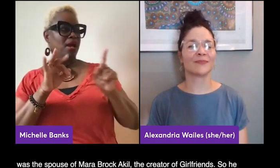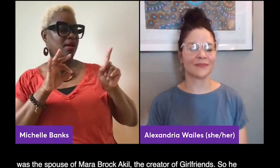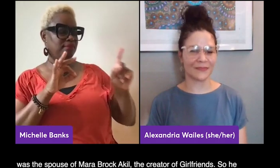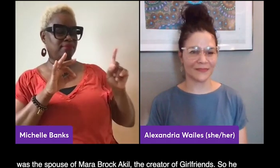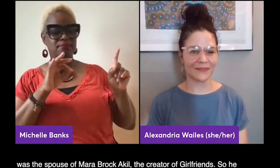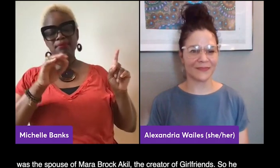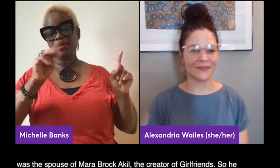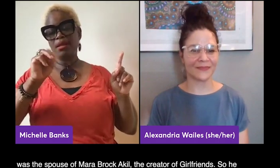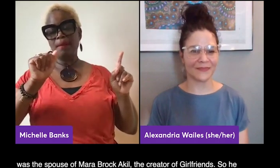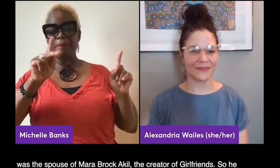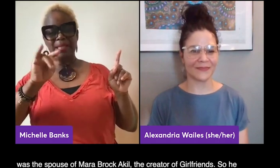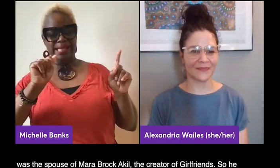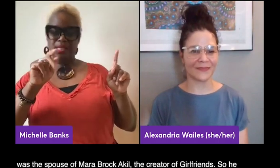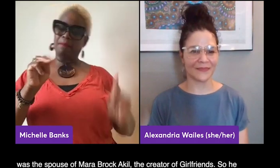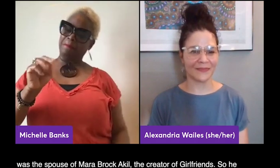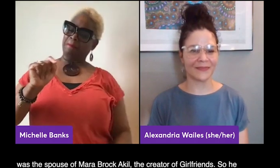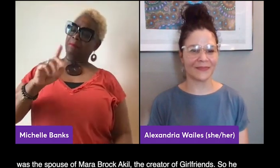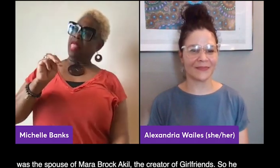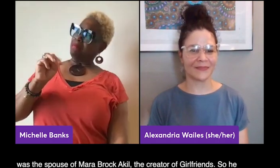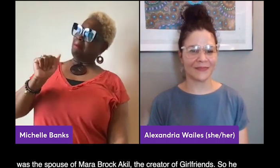Girlfriends.